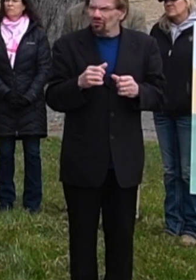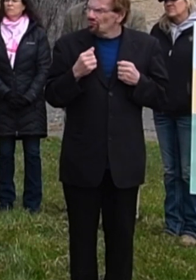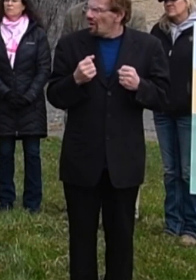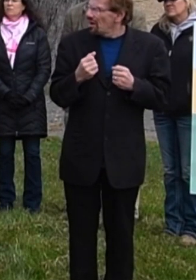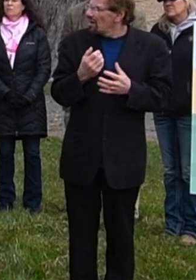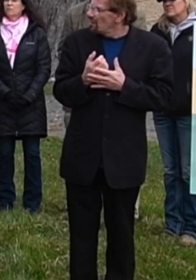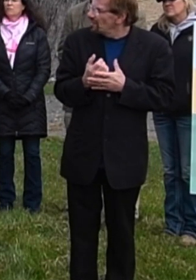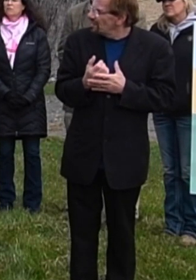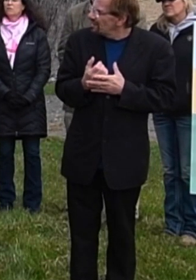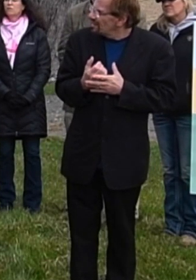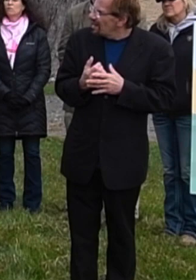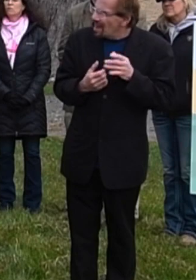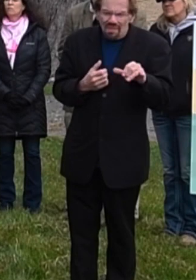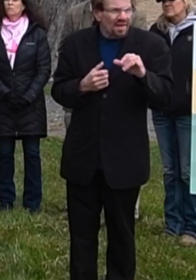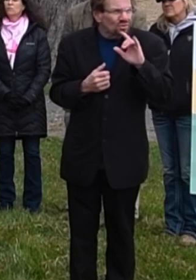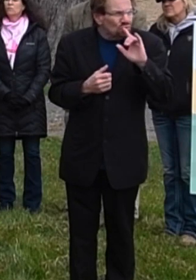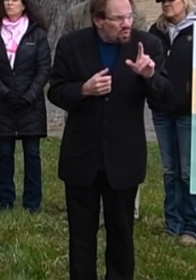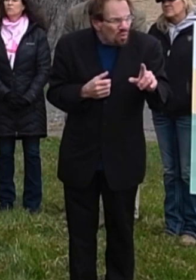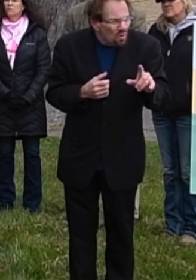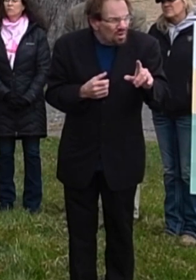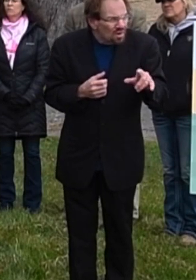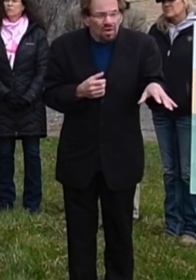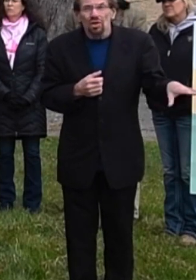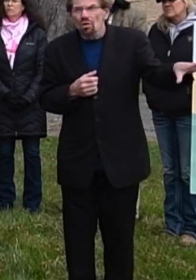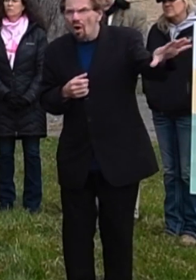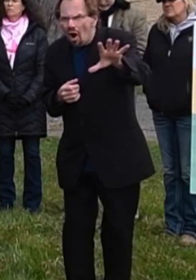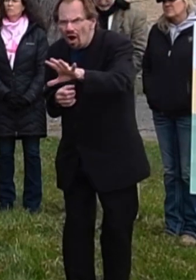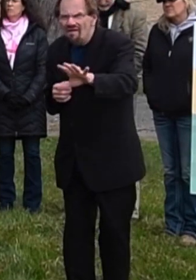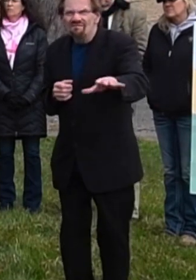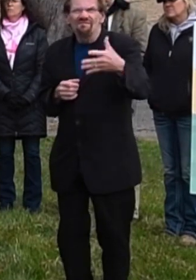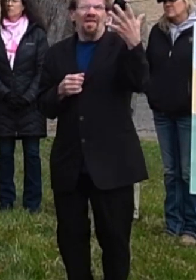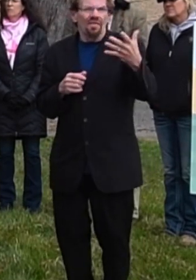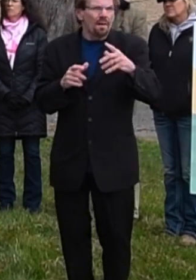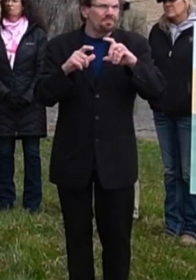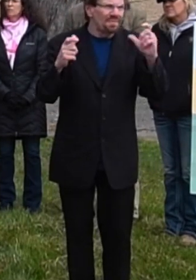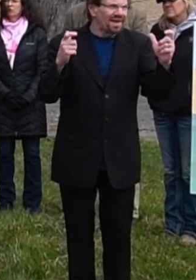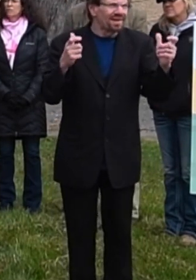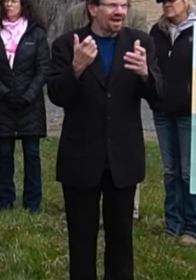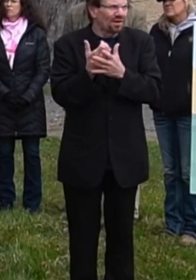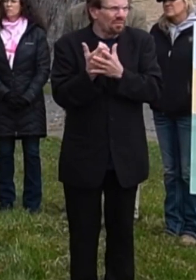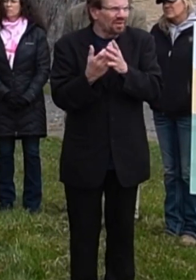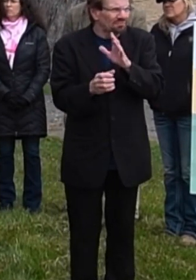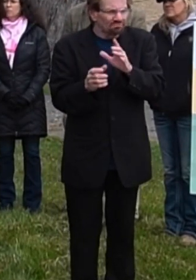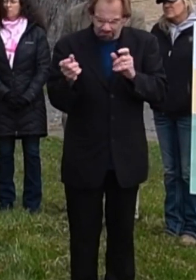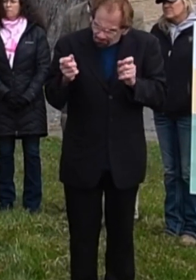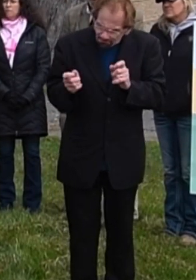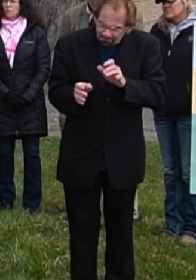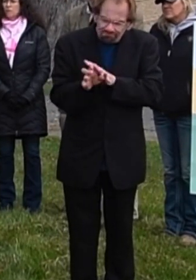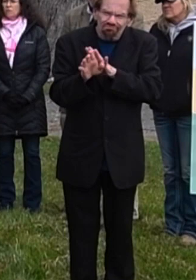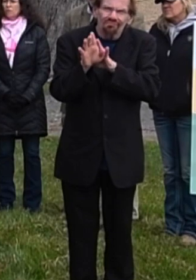economy. And that's true because you are our 5th largest economic driver in the county.